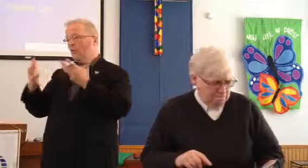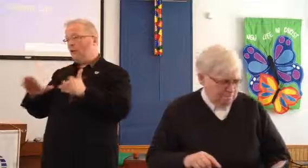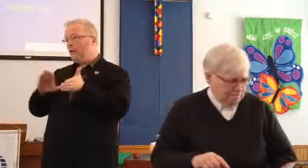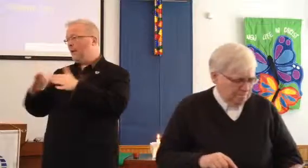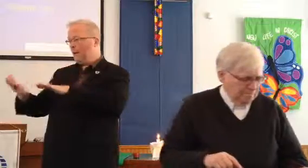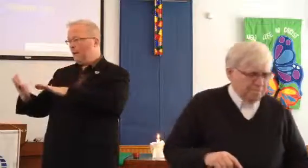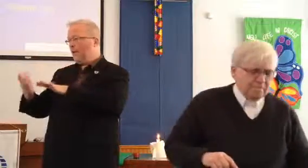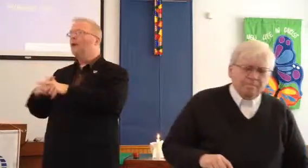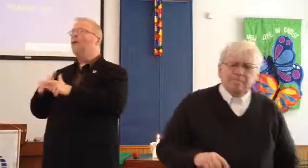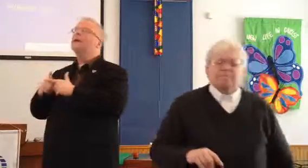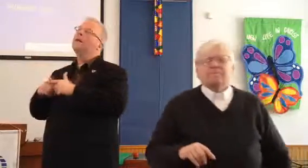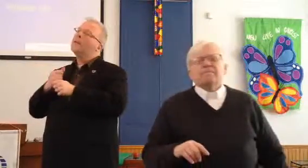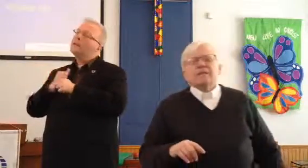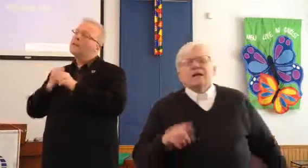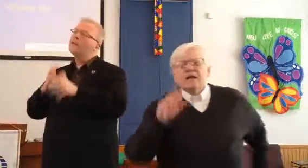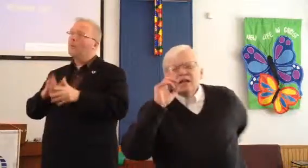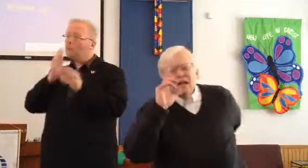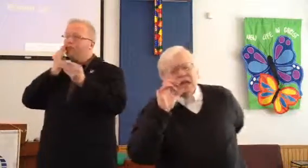them.